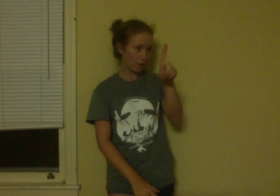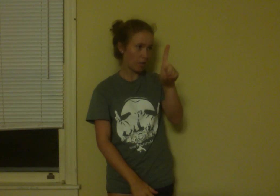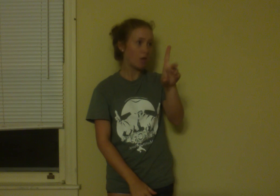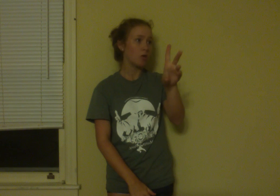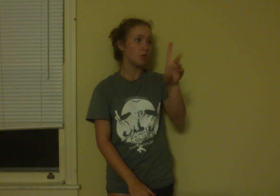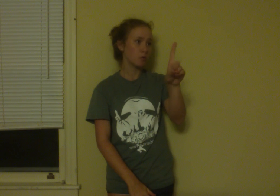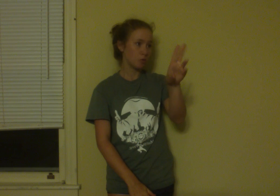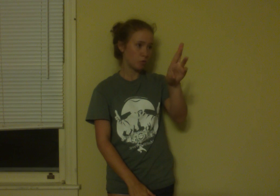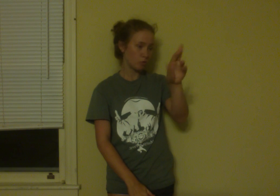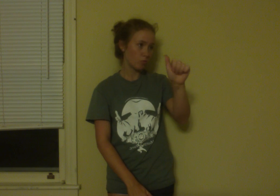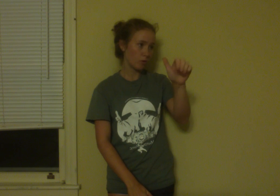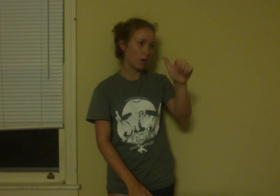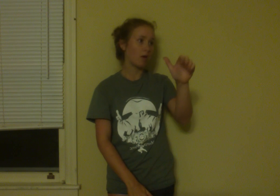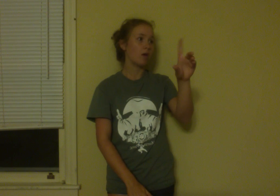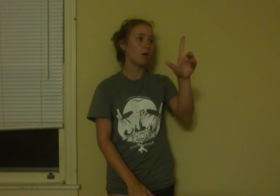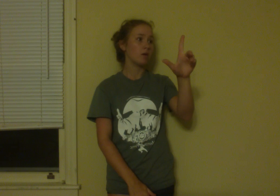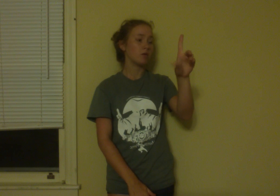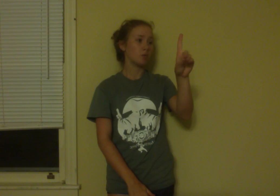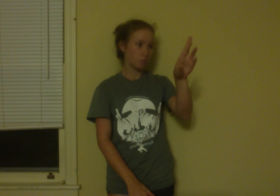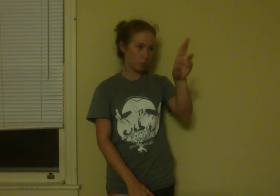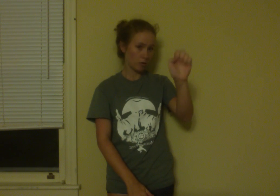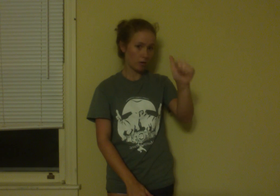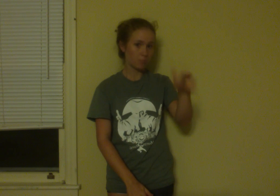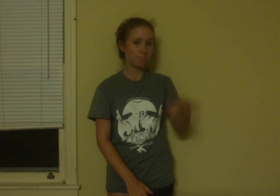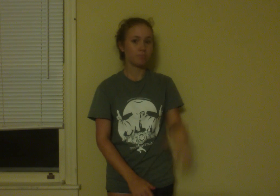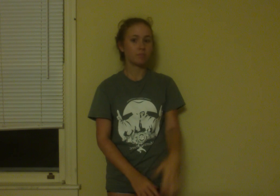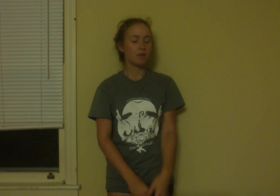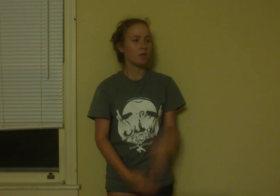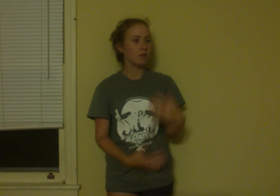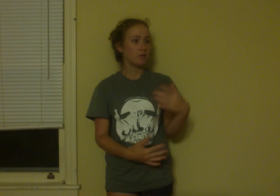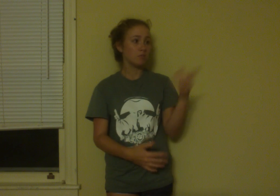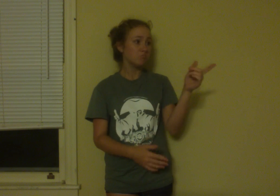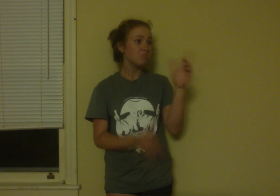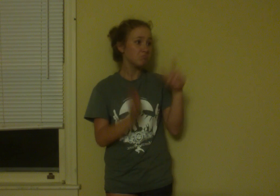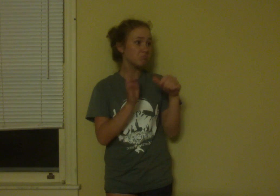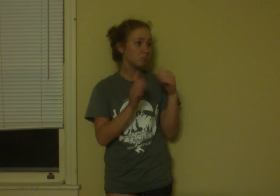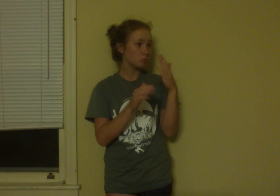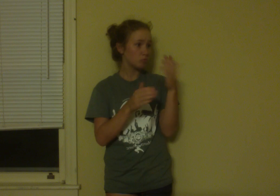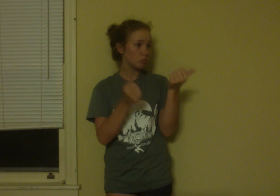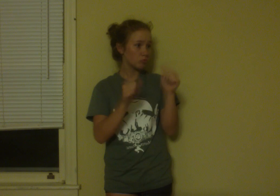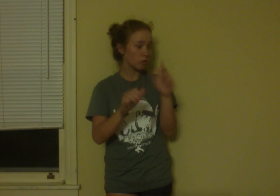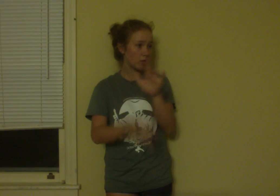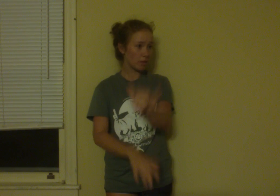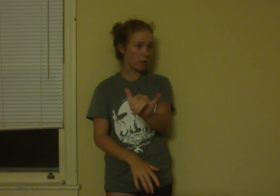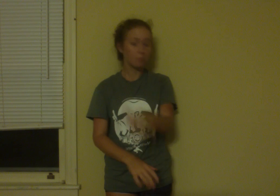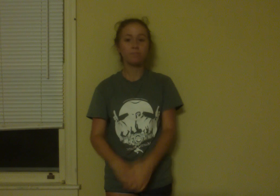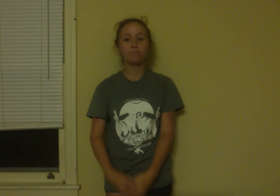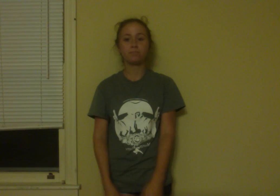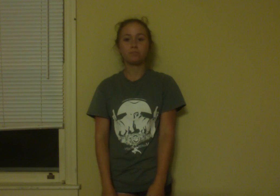Watching Adam climb on La Dura Dura got me really excited. Yeah, I think I'll get on it. Maybe I'll try it.